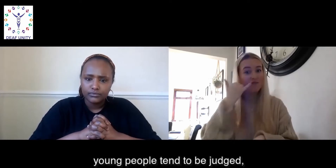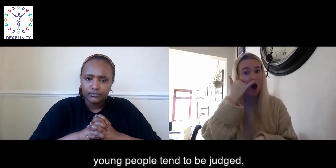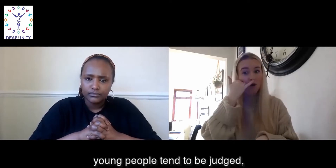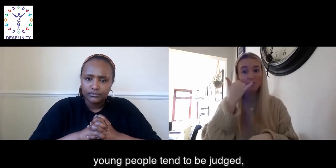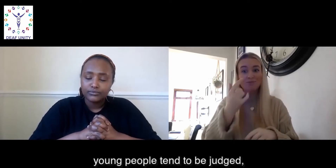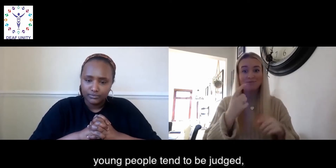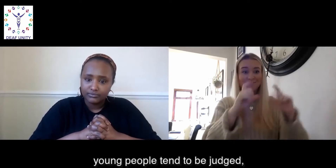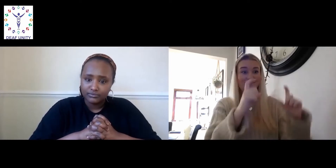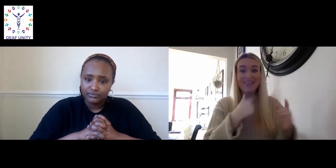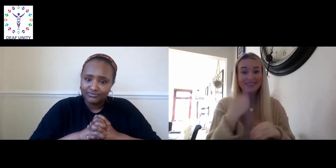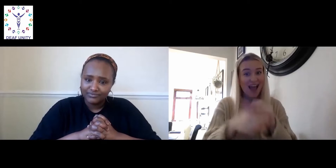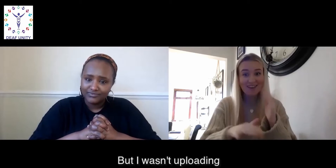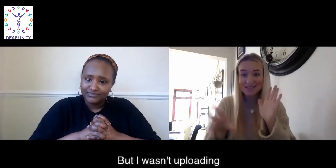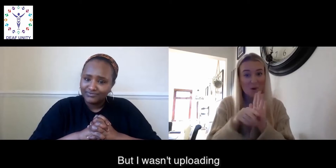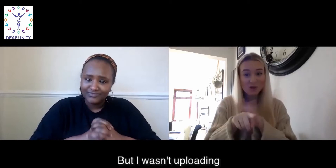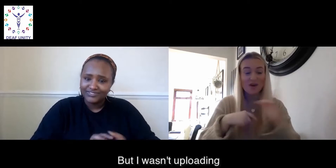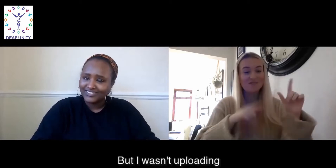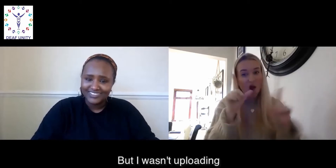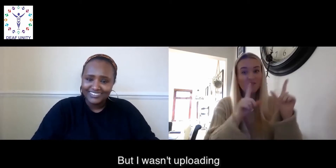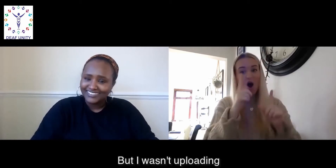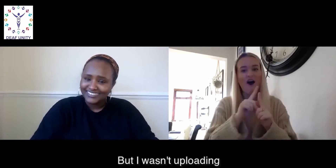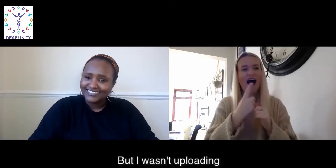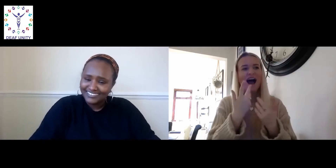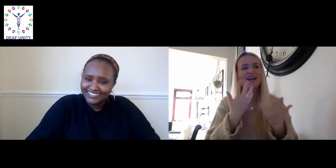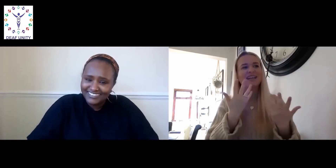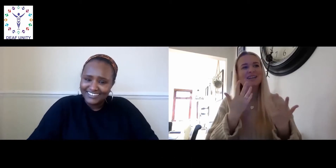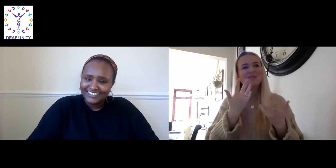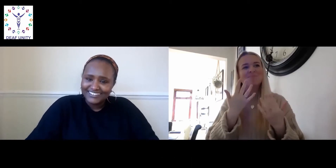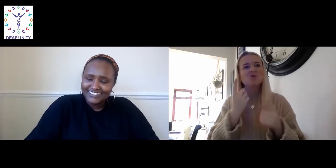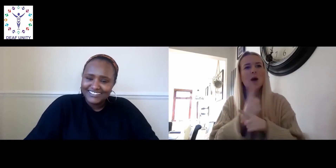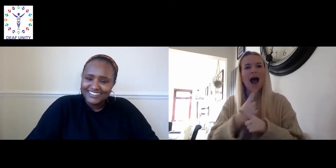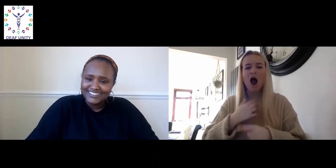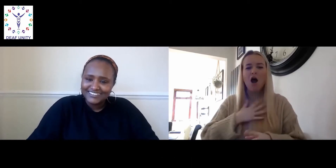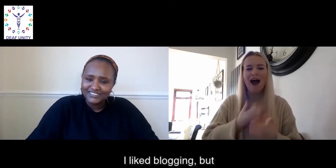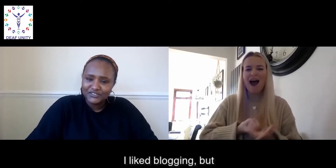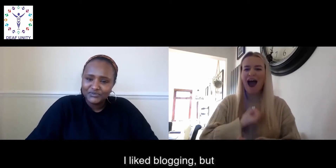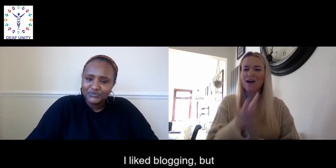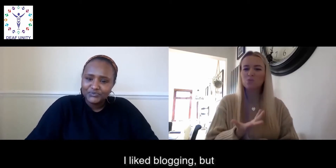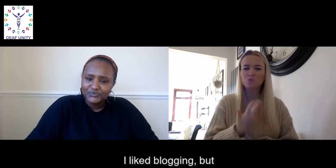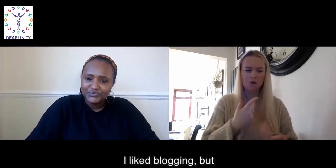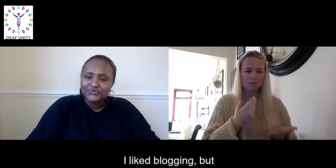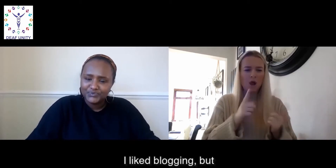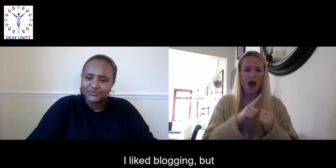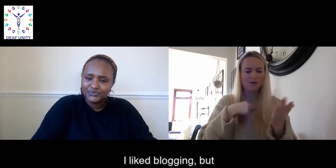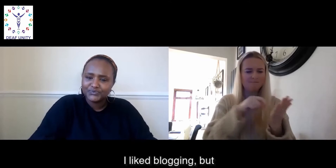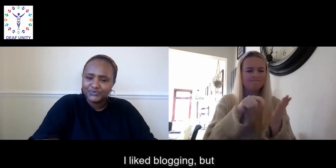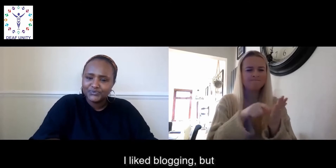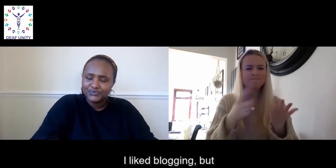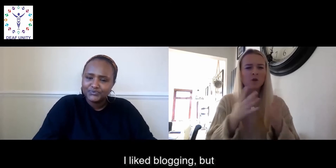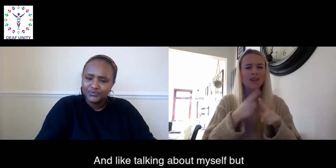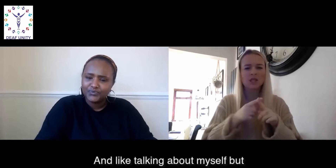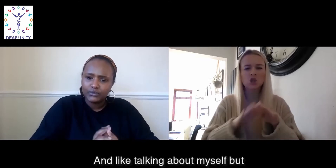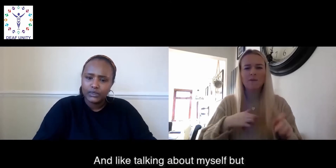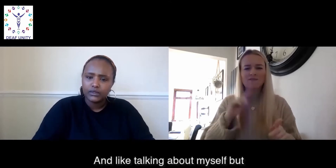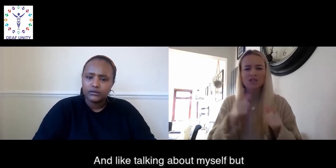using vlogs on my phone, but I wasn't uploading them to YouTube at all. I liked blogging, but that was quite difficult,